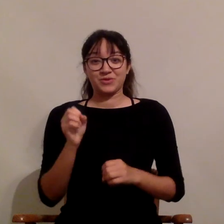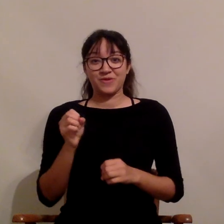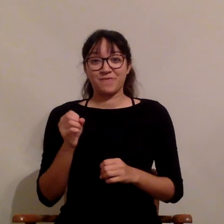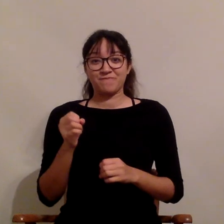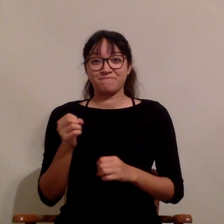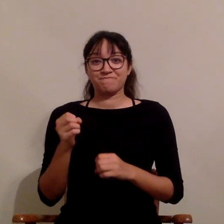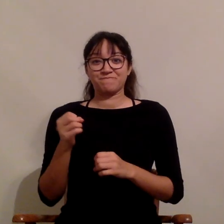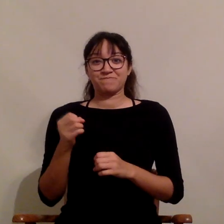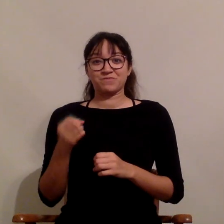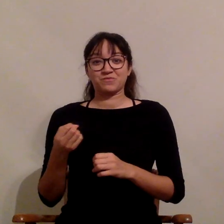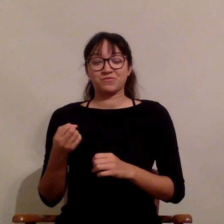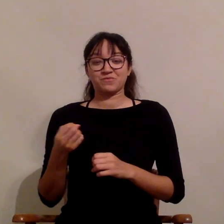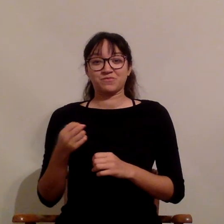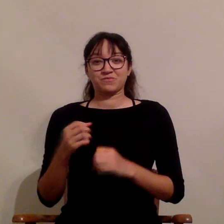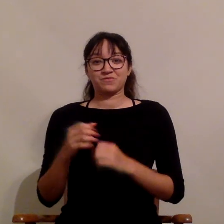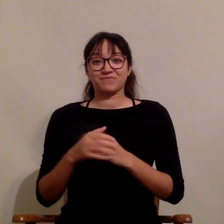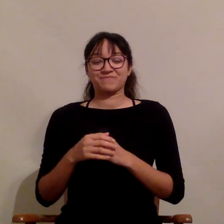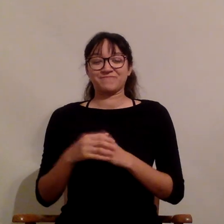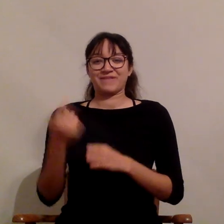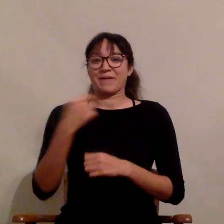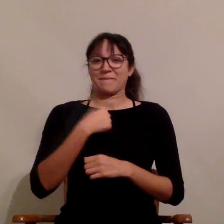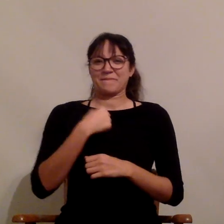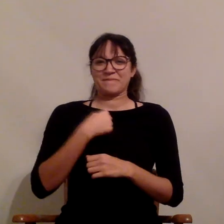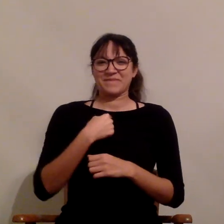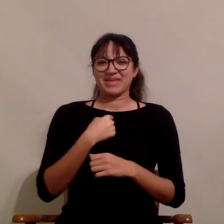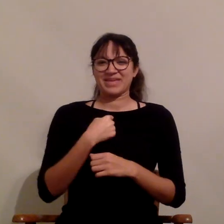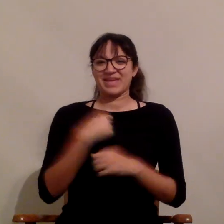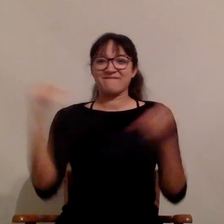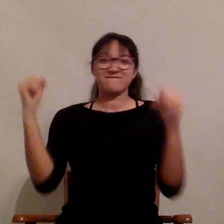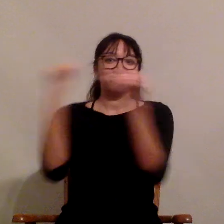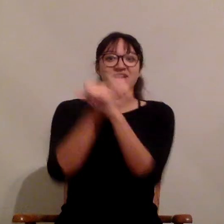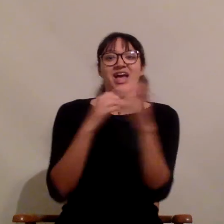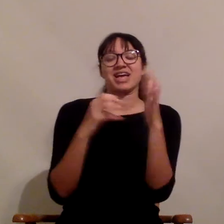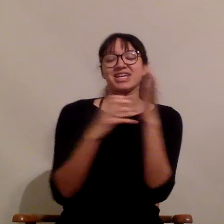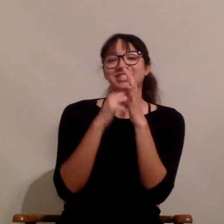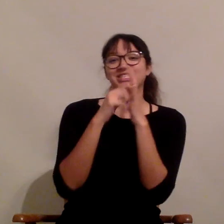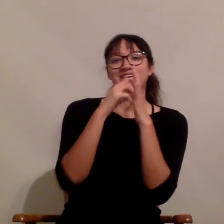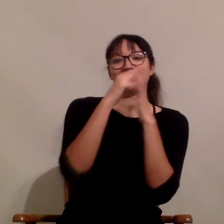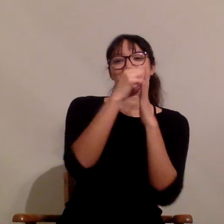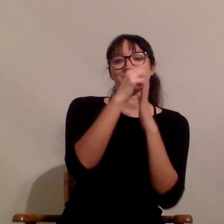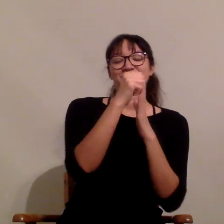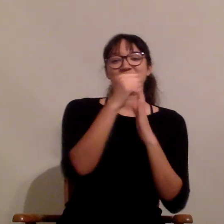I turn to help me fight cancer. And I am confident that with the right